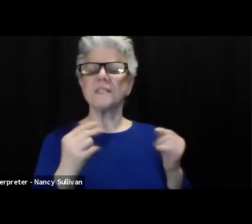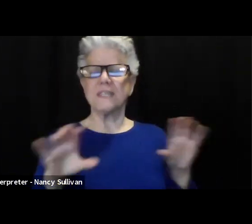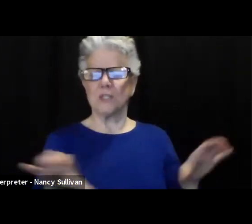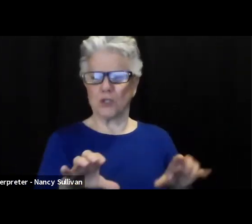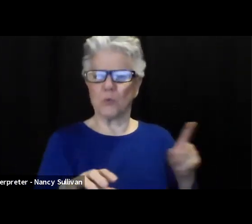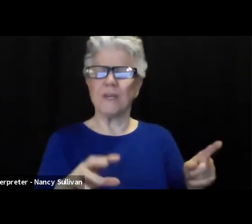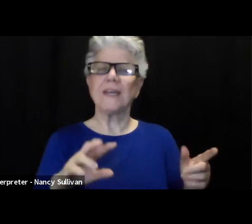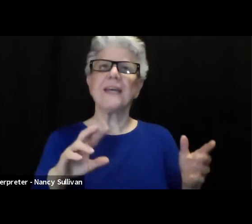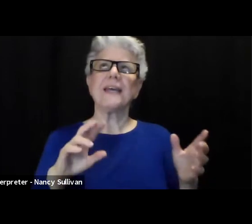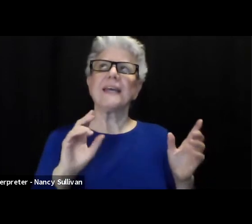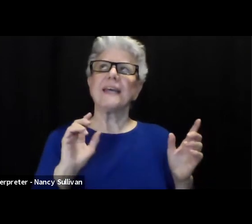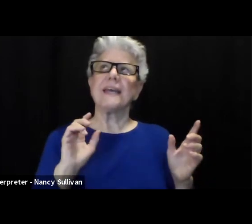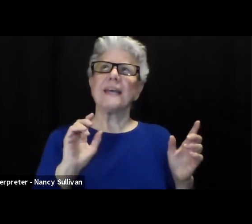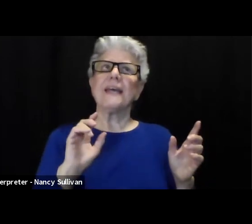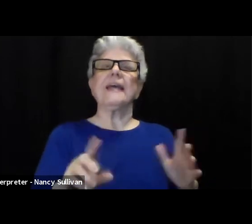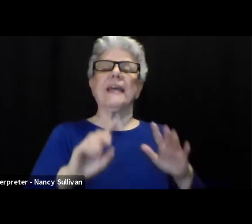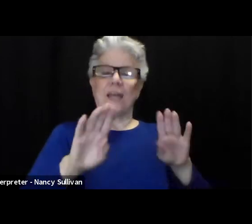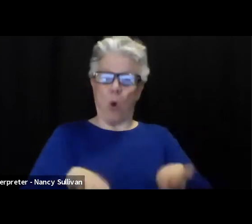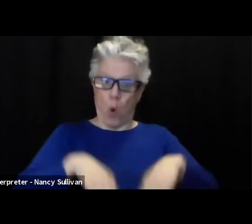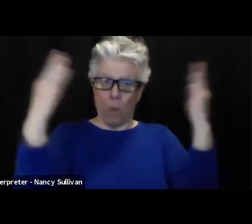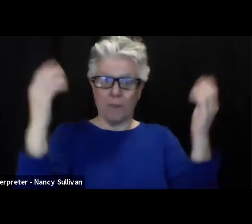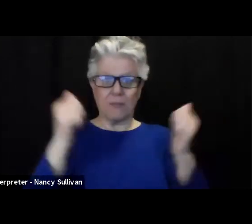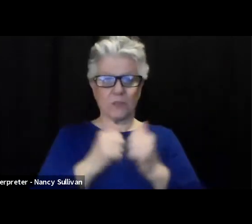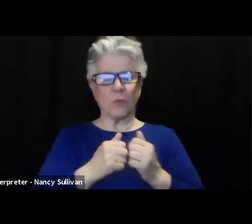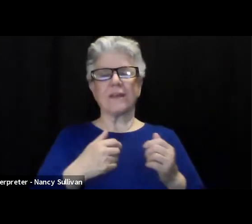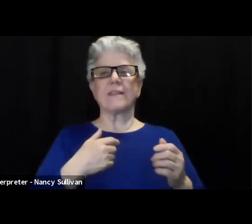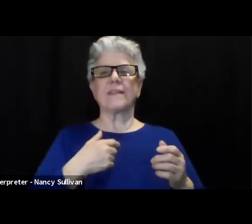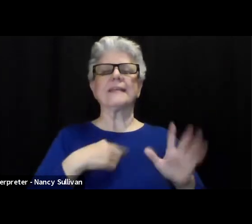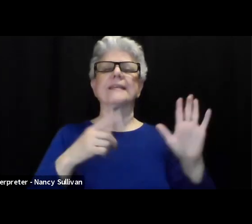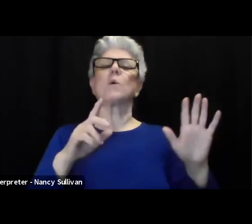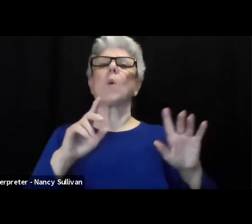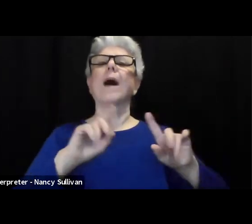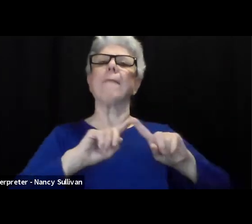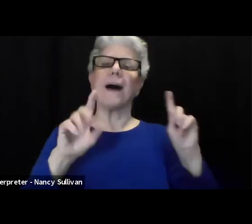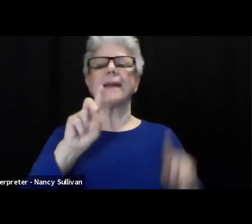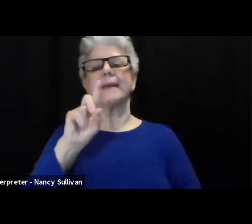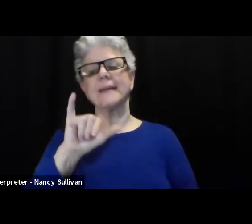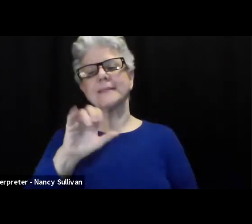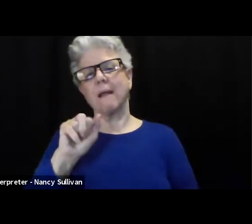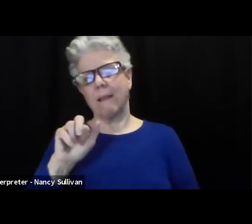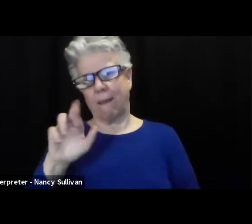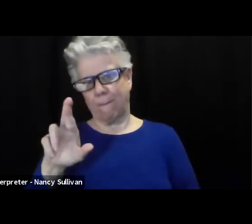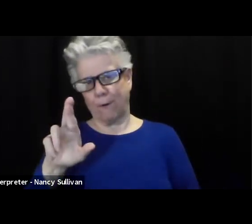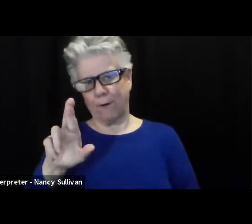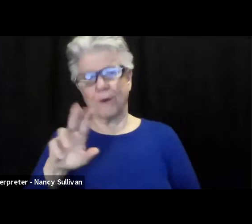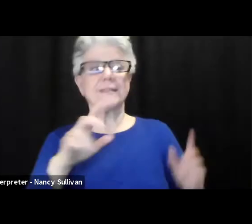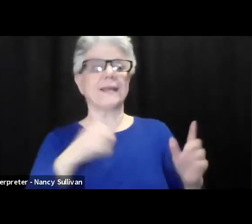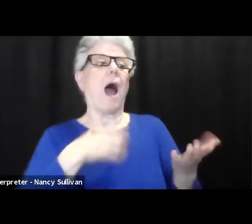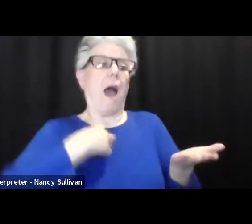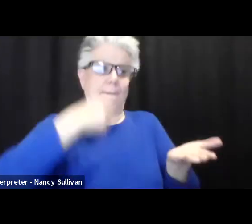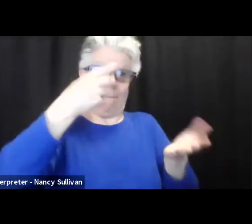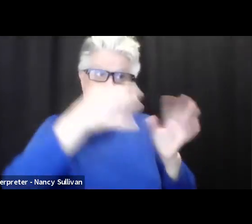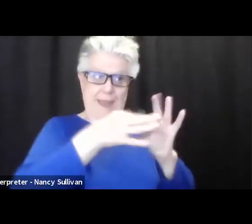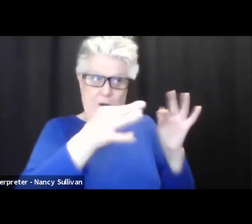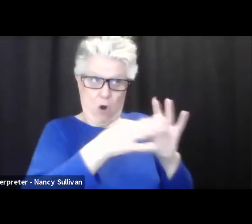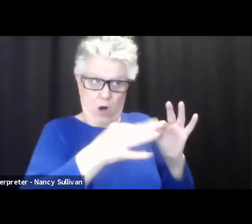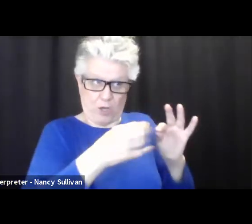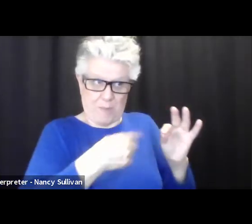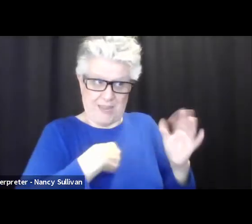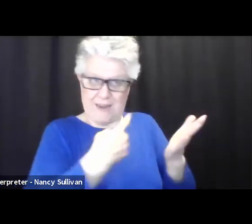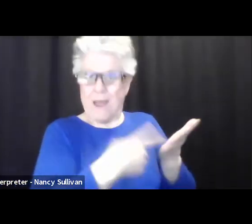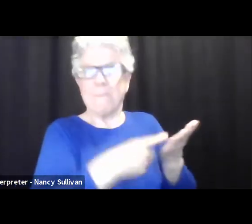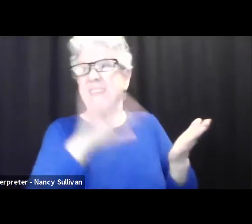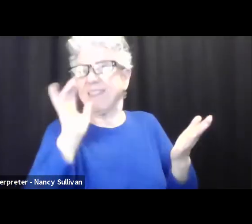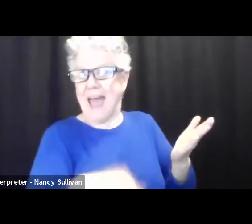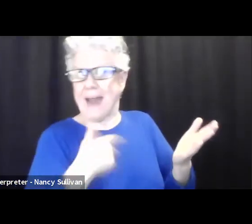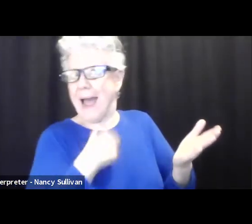does. He starts with a disclaimer that what follows is an argument that he does not affirm,